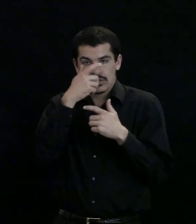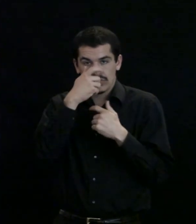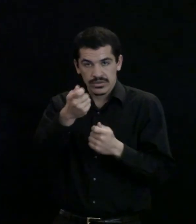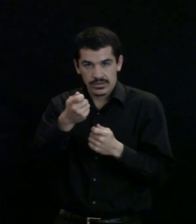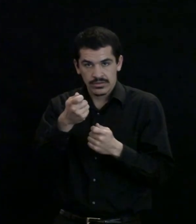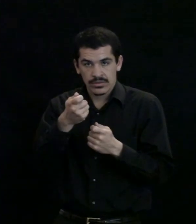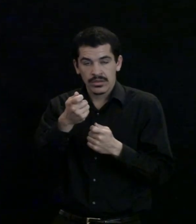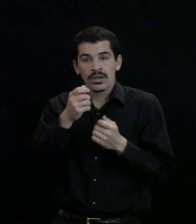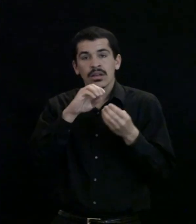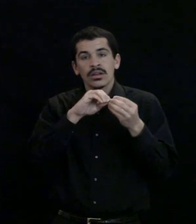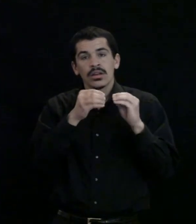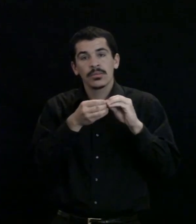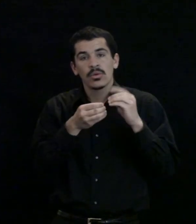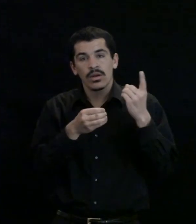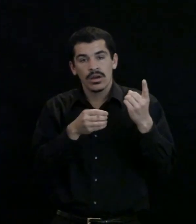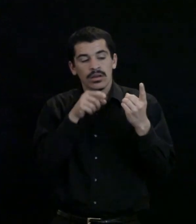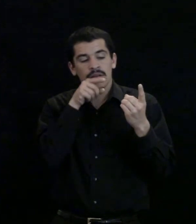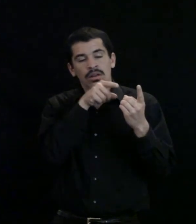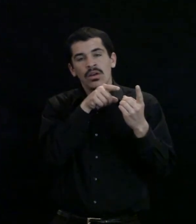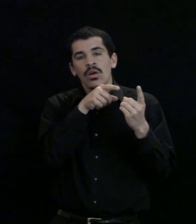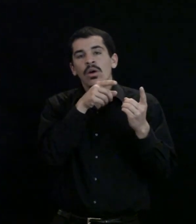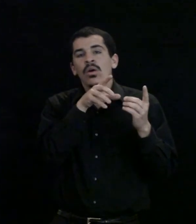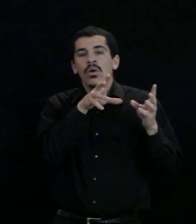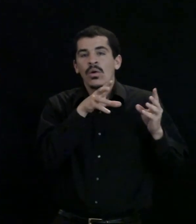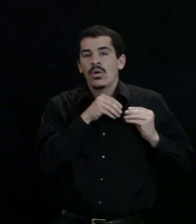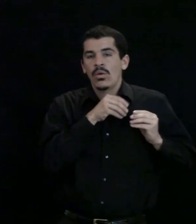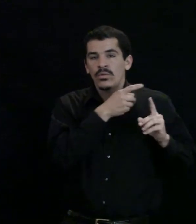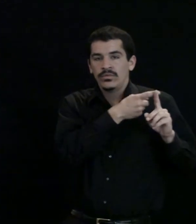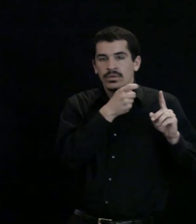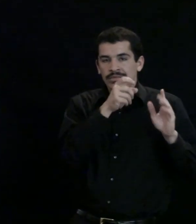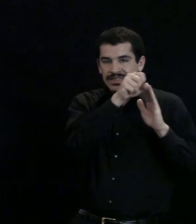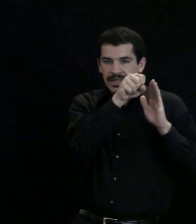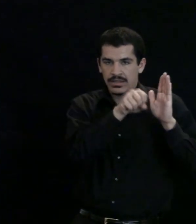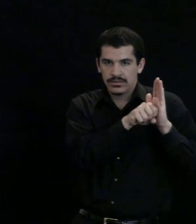Number 1 is owned by the state of New Mexico.